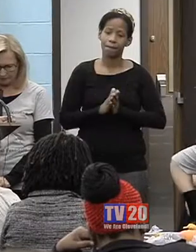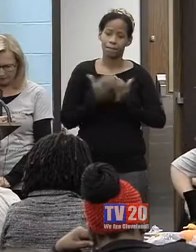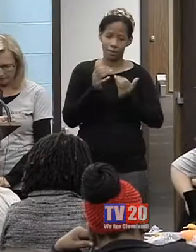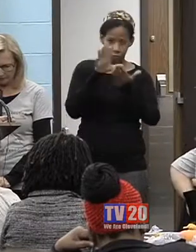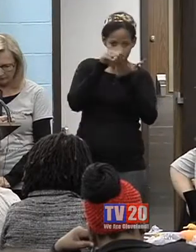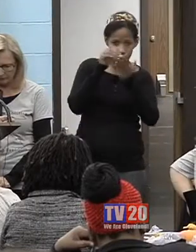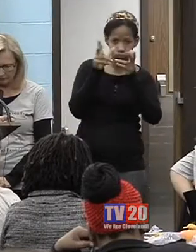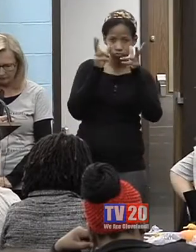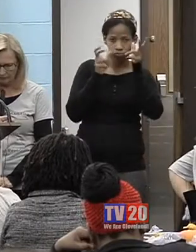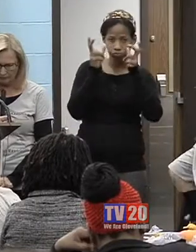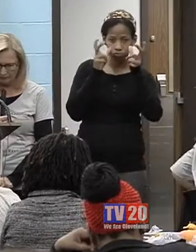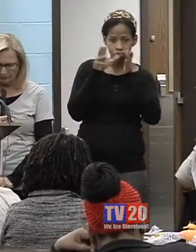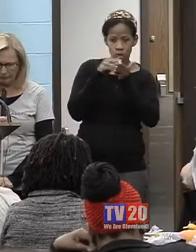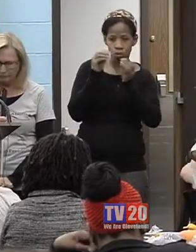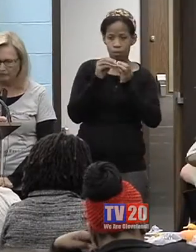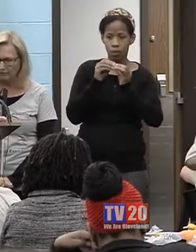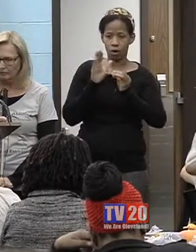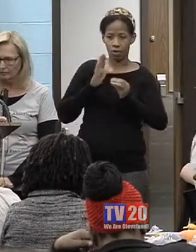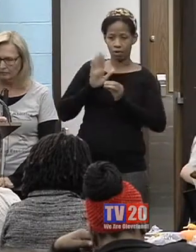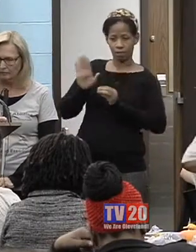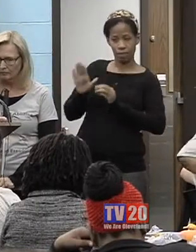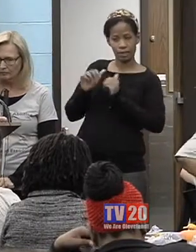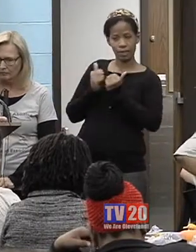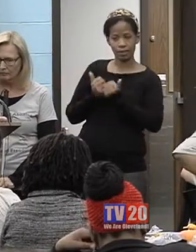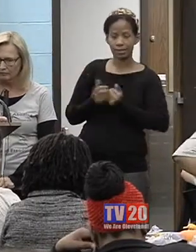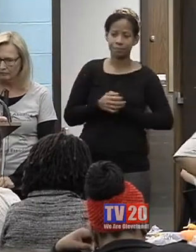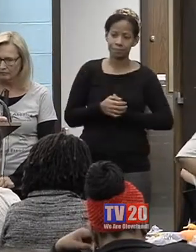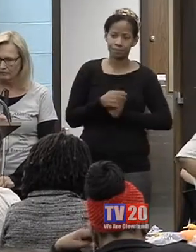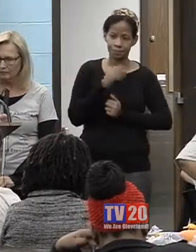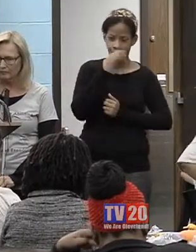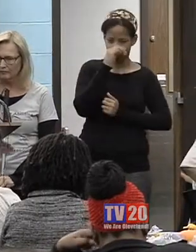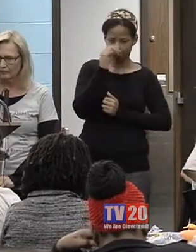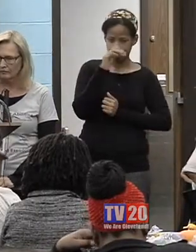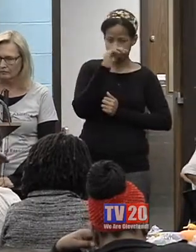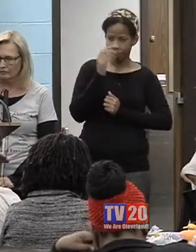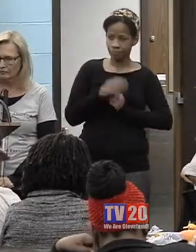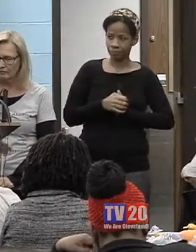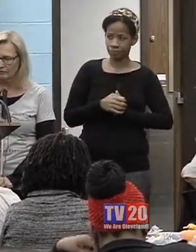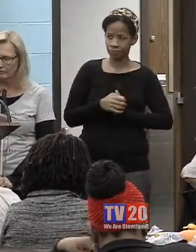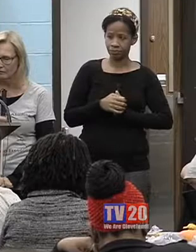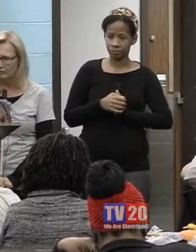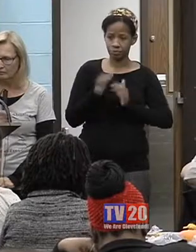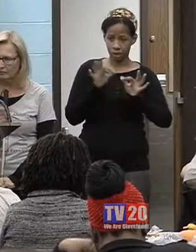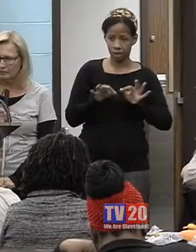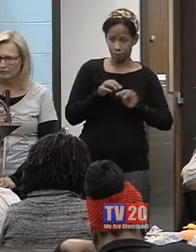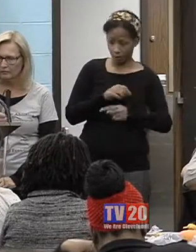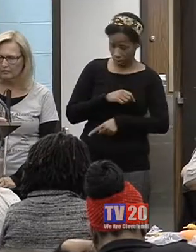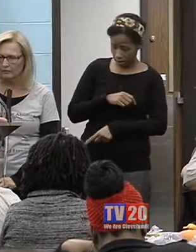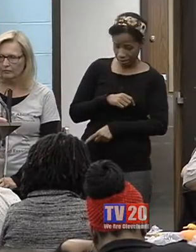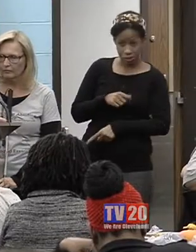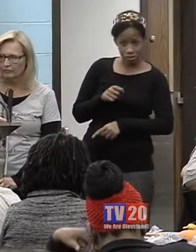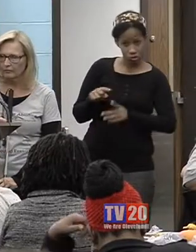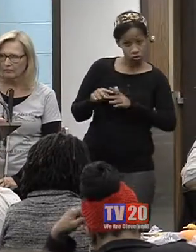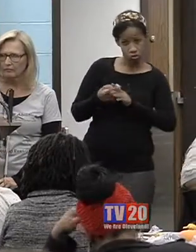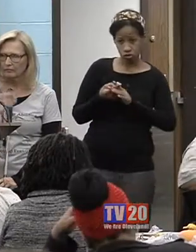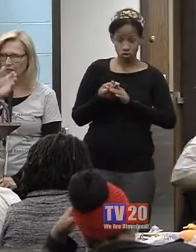me, not just the next step, it's the whole world. Because this cane is the start of that